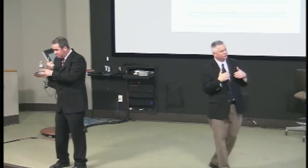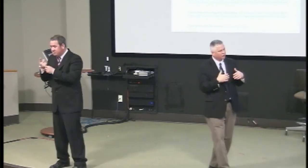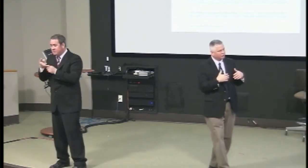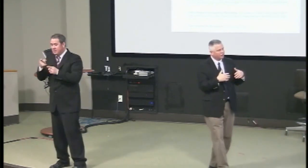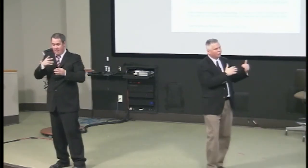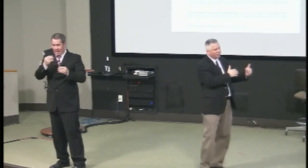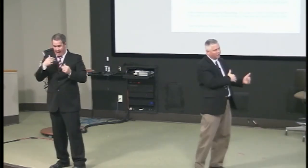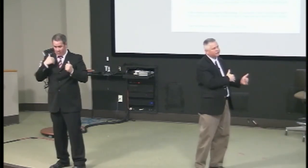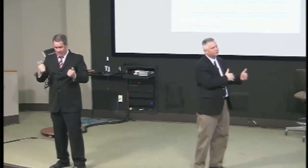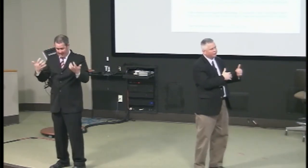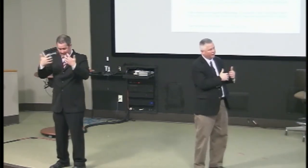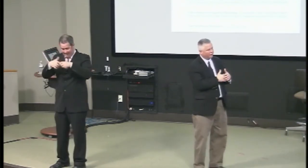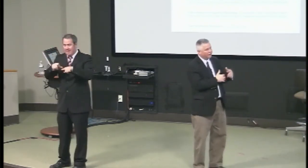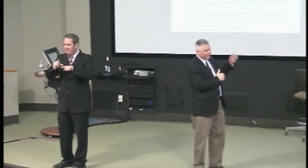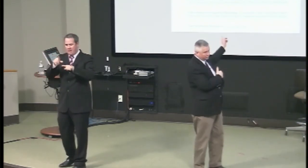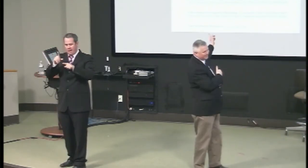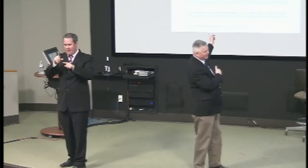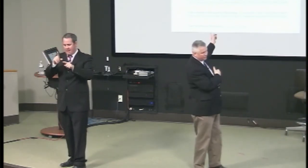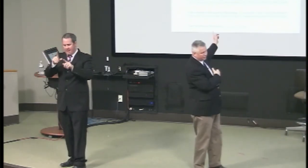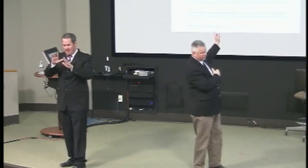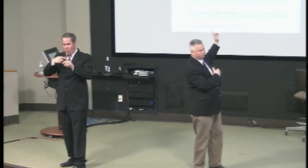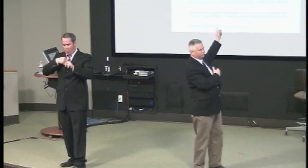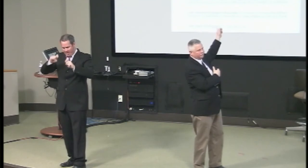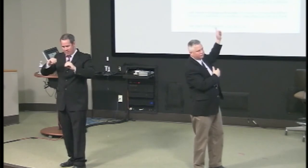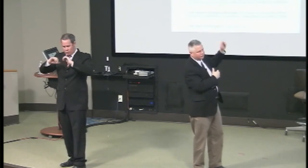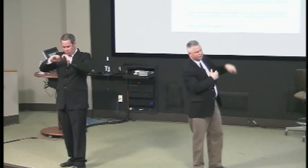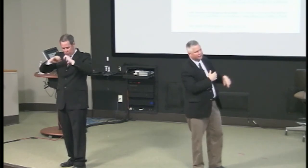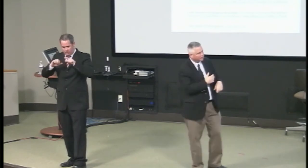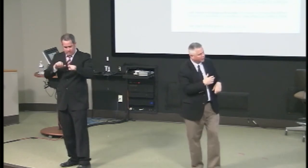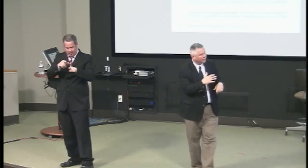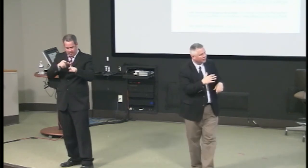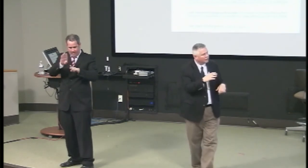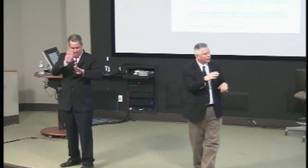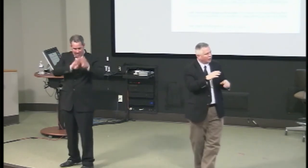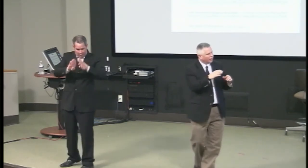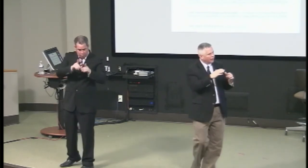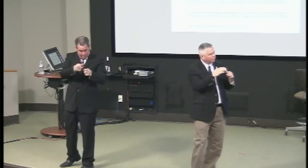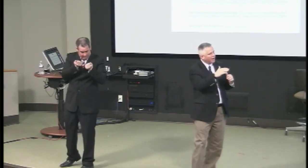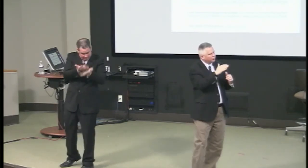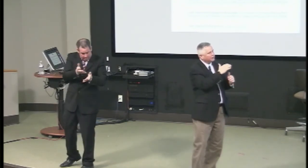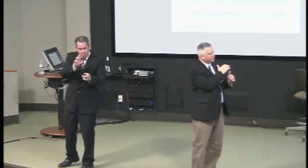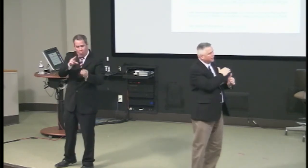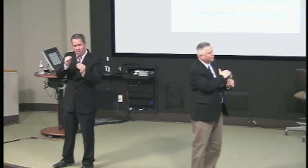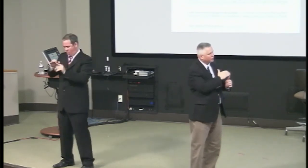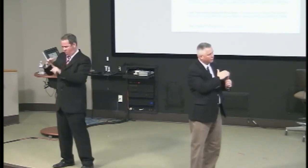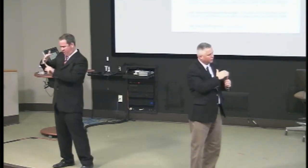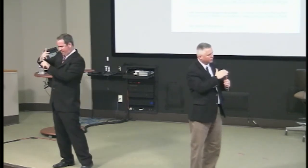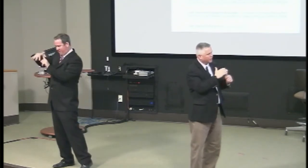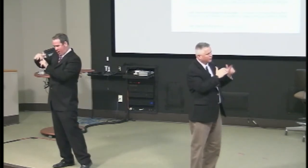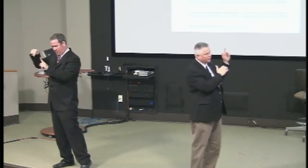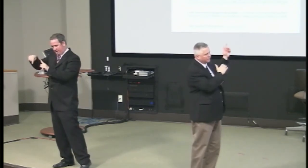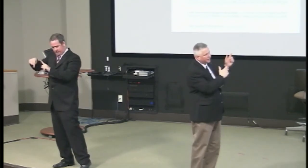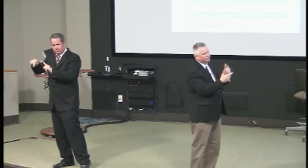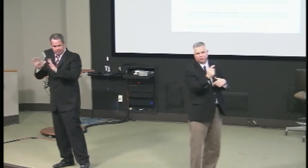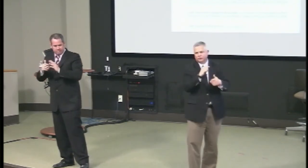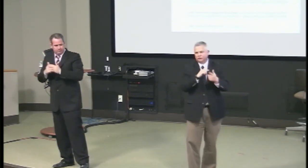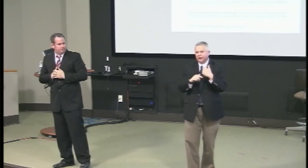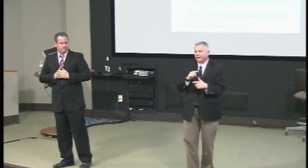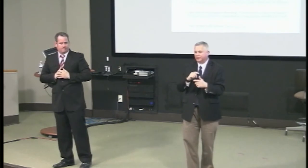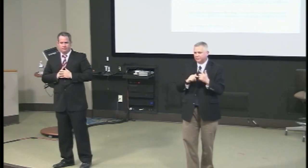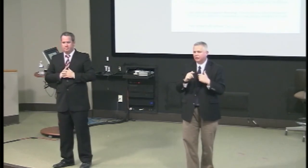to reconstruct what must have been there, as we did in this silly study. I'd rather be looking at 3-year-olds than looking